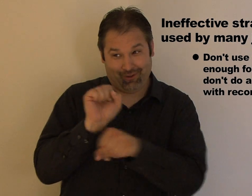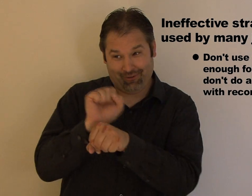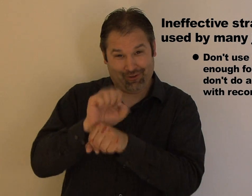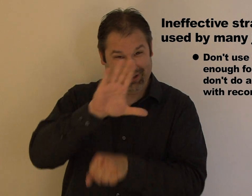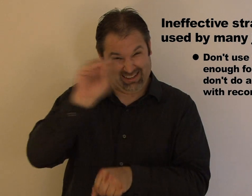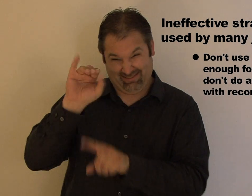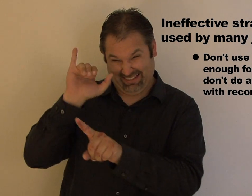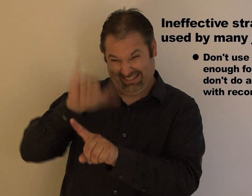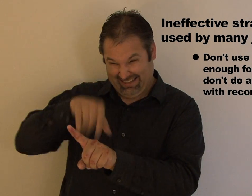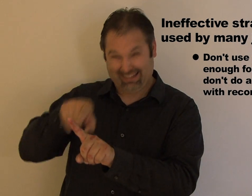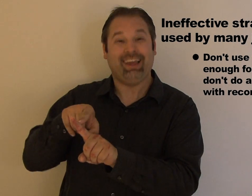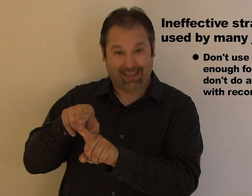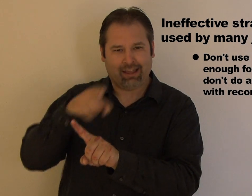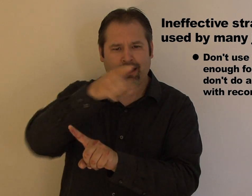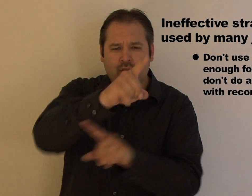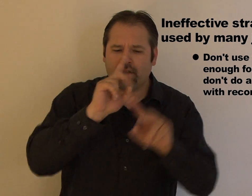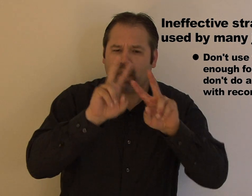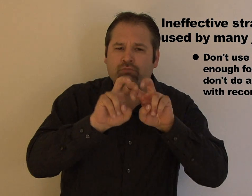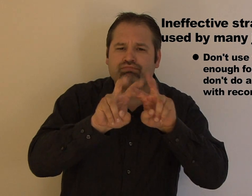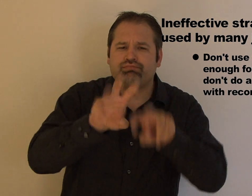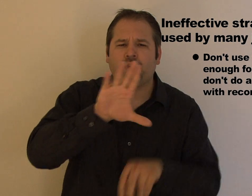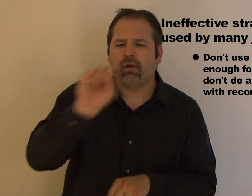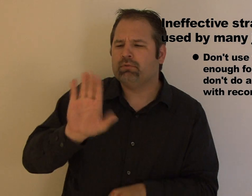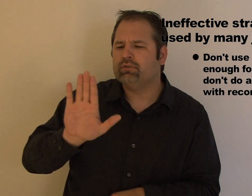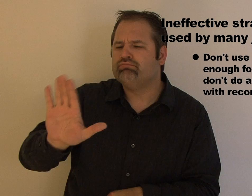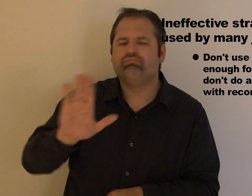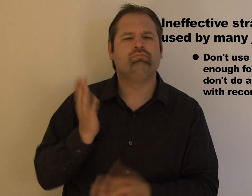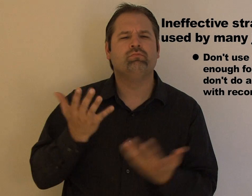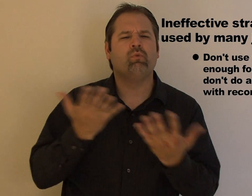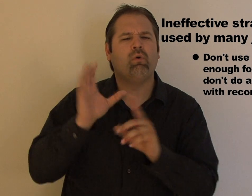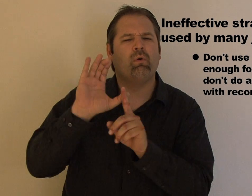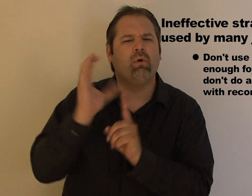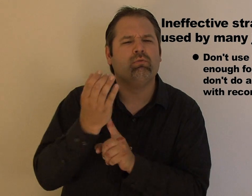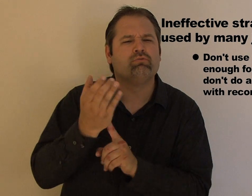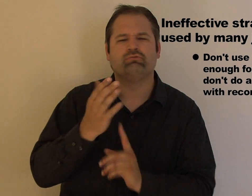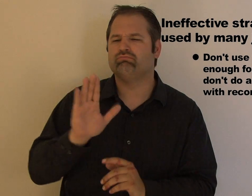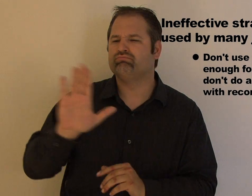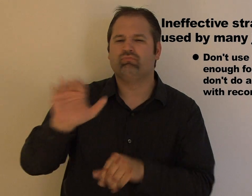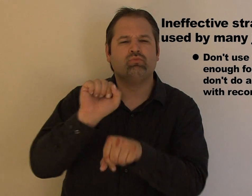climate, policies, and procedures, as well as their hiring practices.